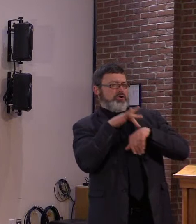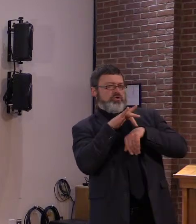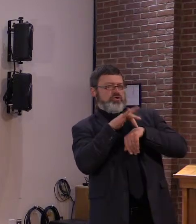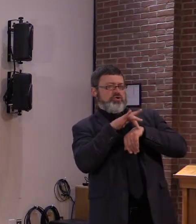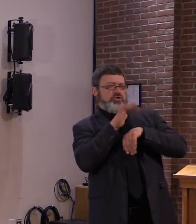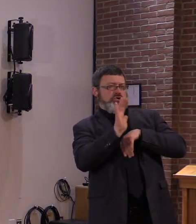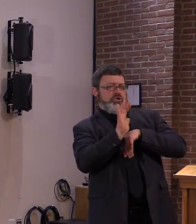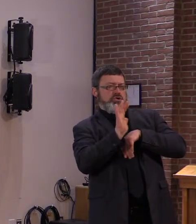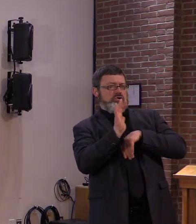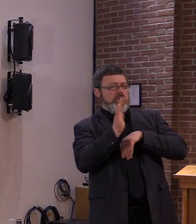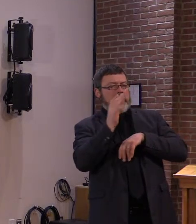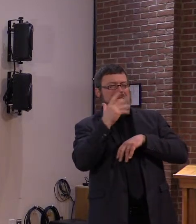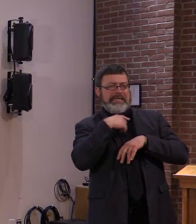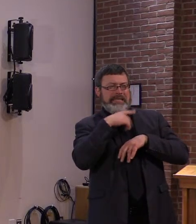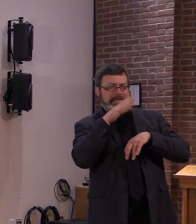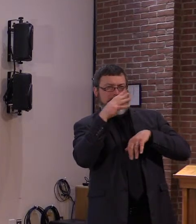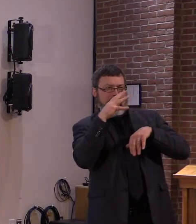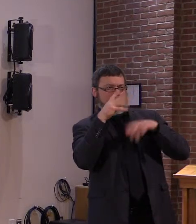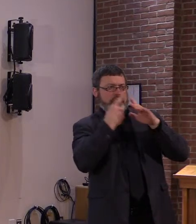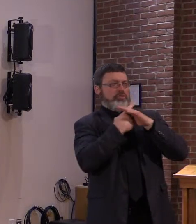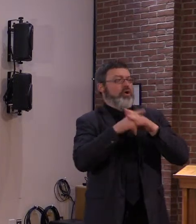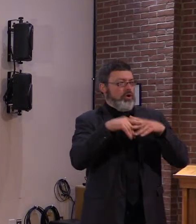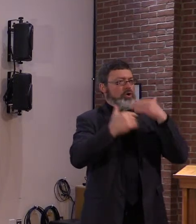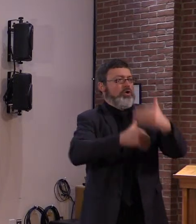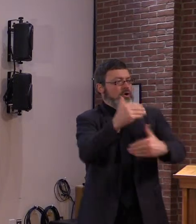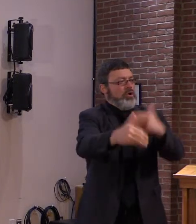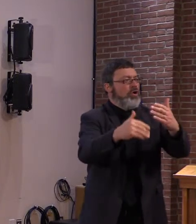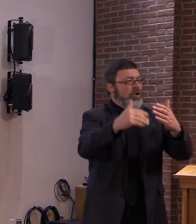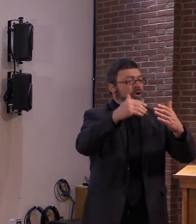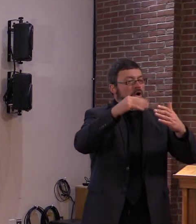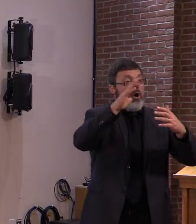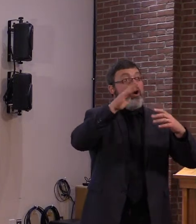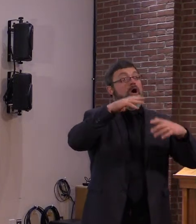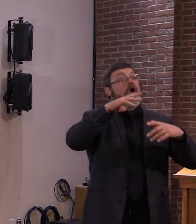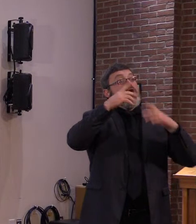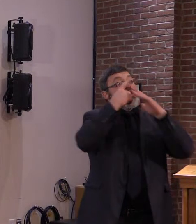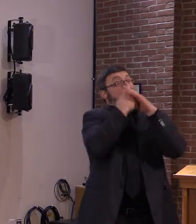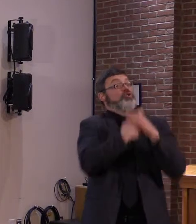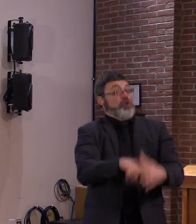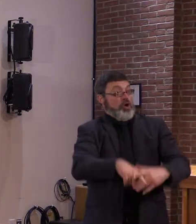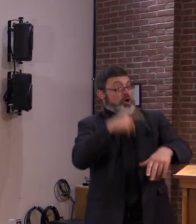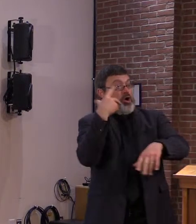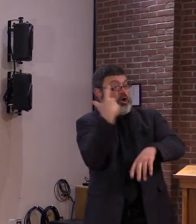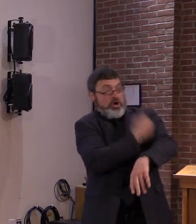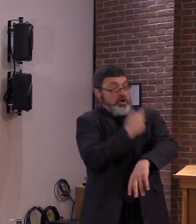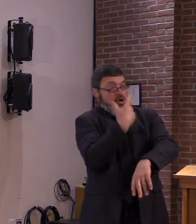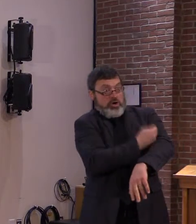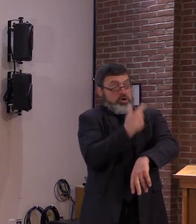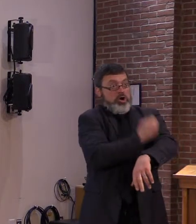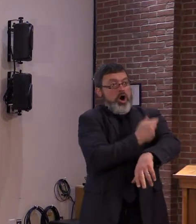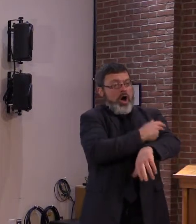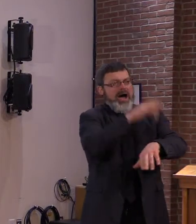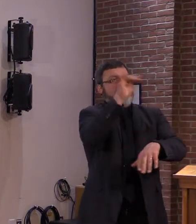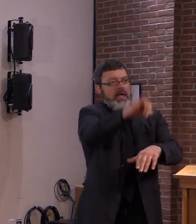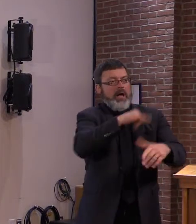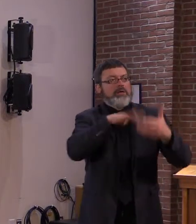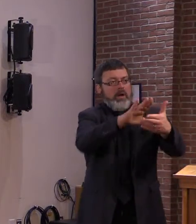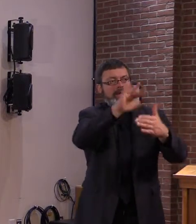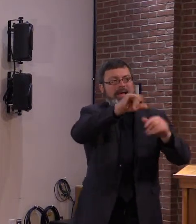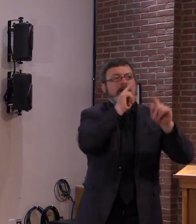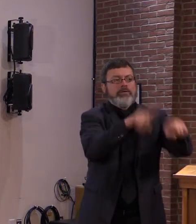lot. And we don't have enough for everyone at this point in time. It's going to be many, many months before that is